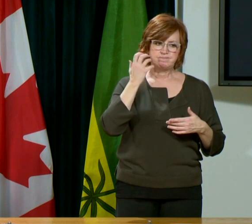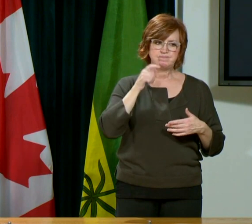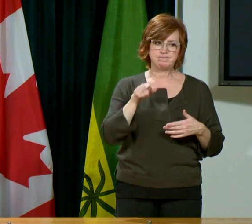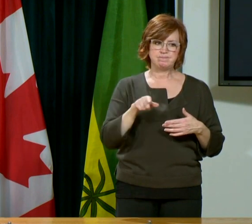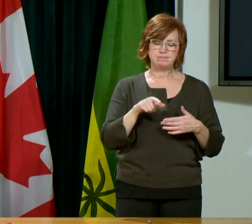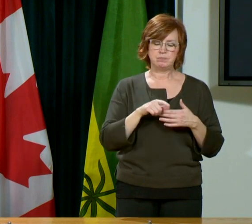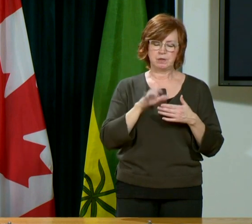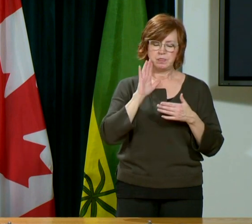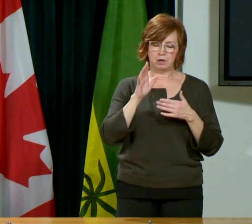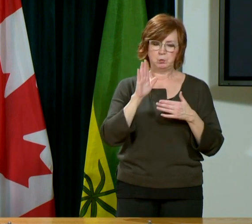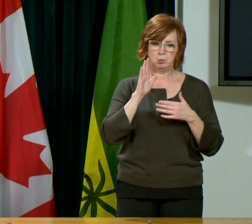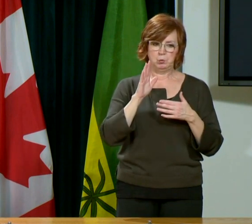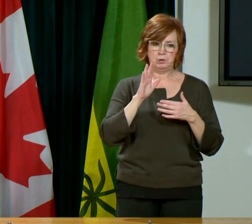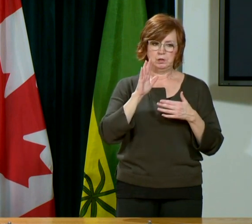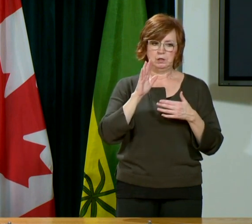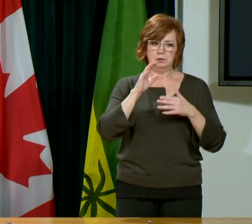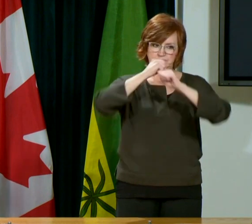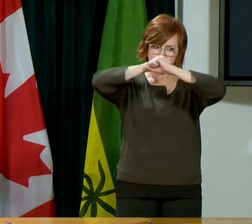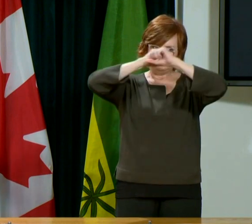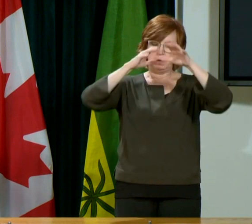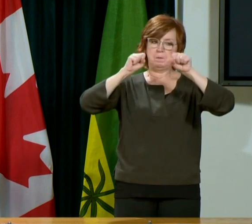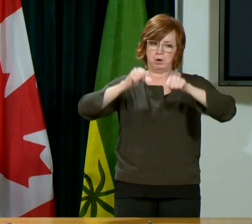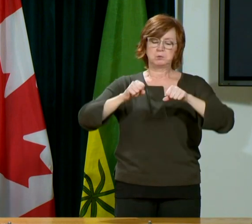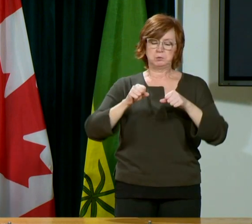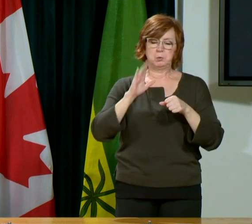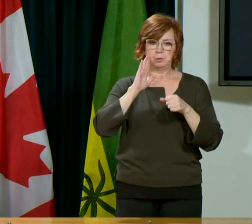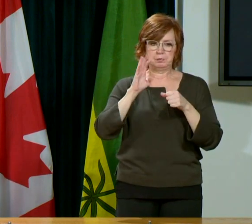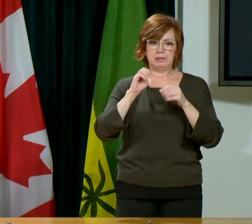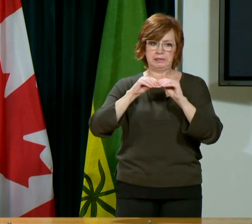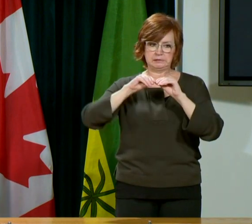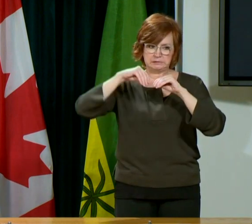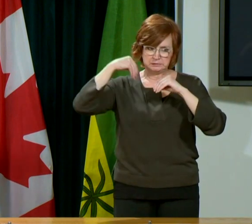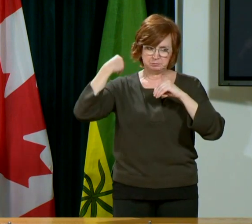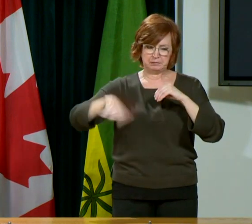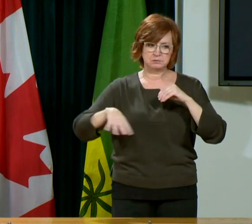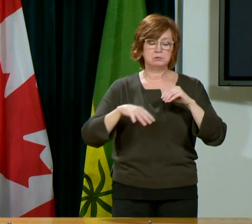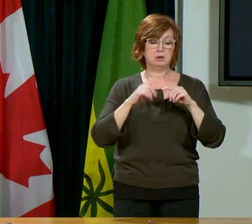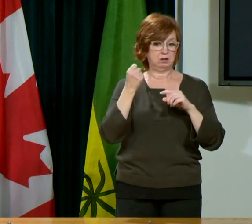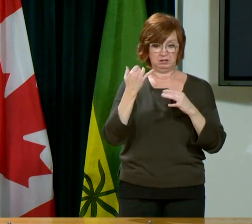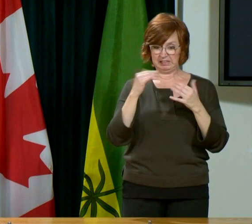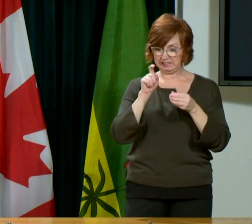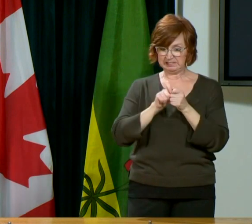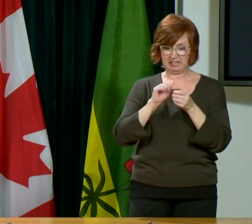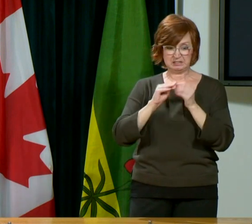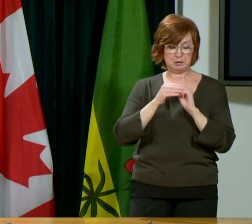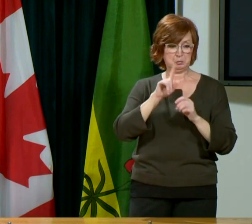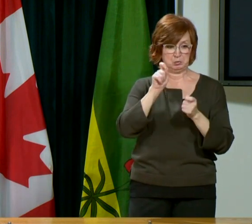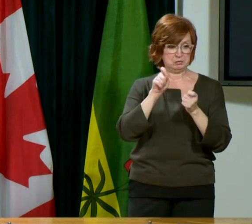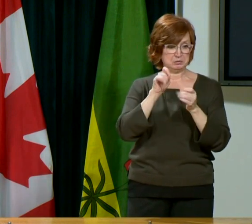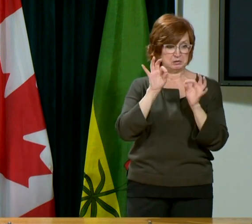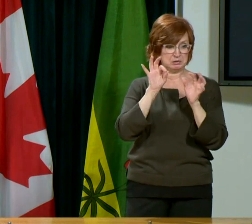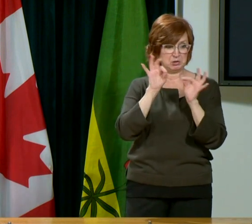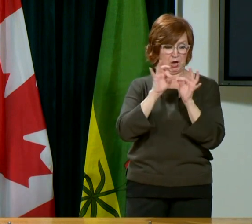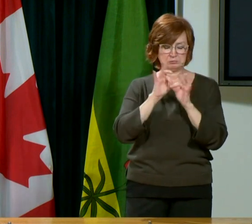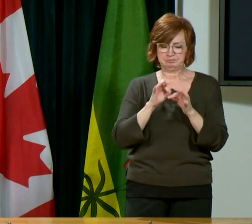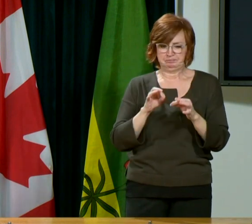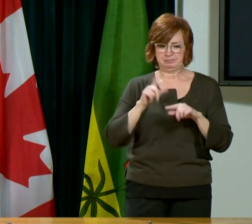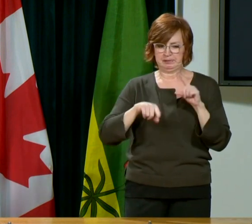be required. So I don't have a number for you today. We can follow up a little bit, but we are tracking the costs associated with the COVID-19